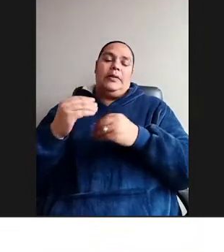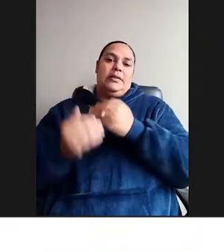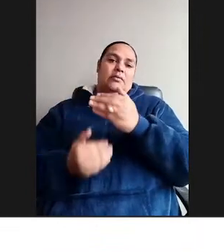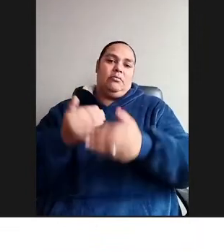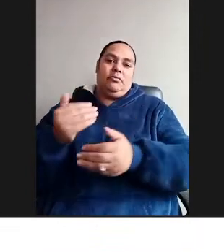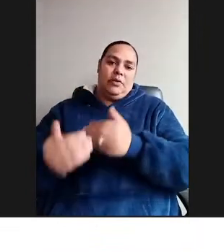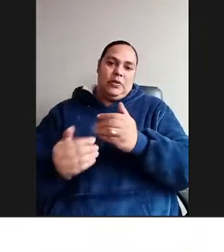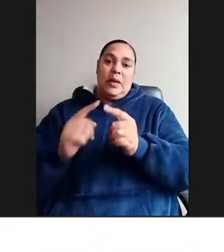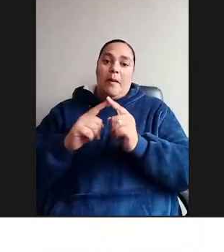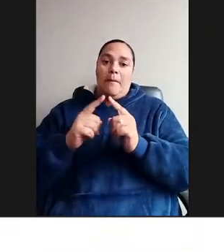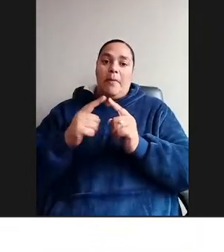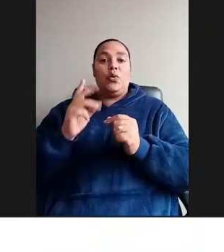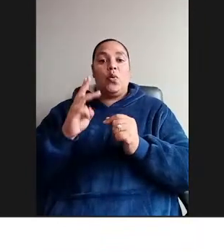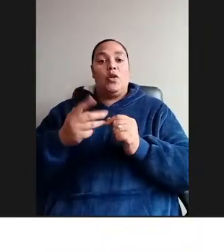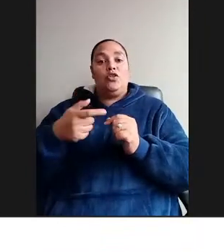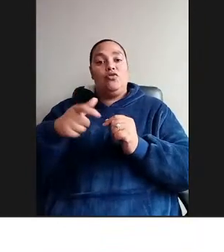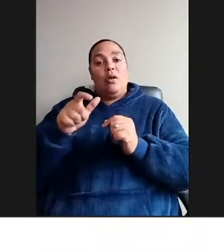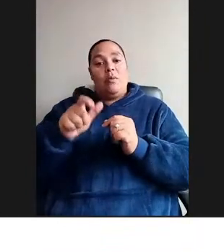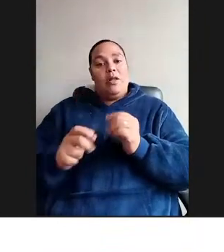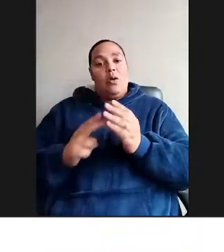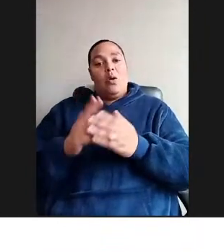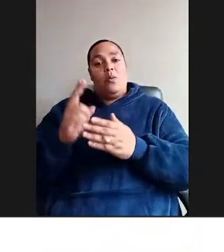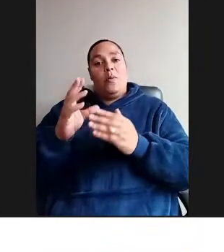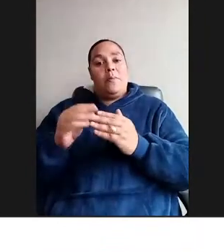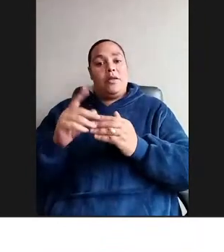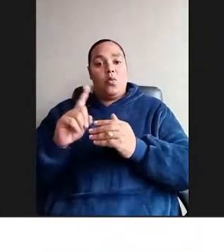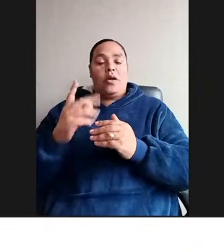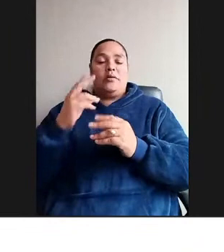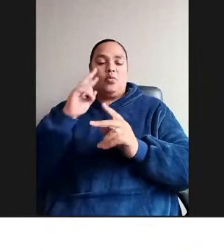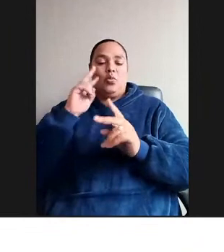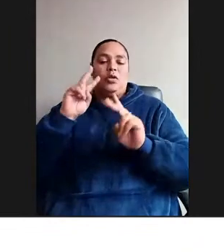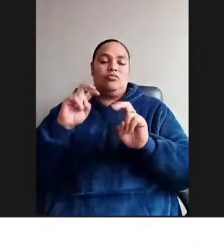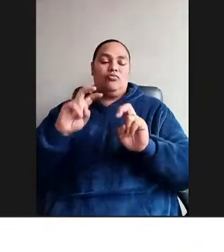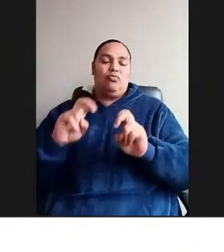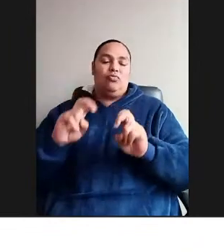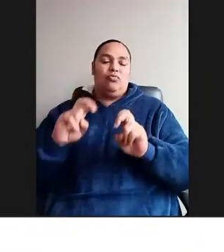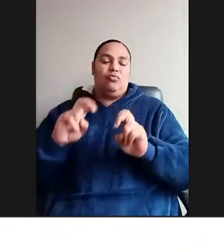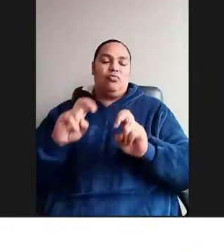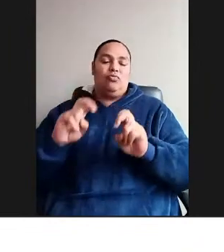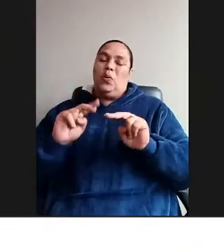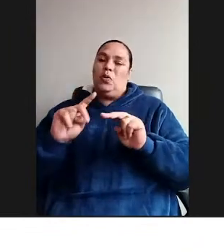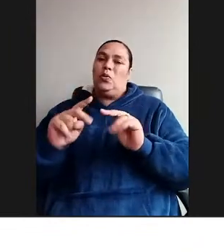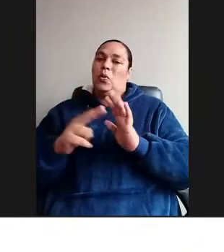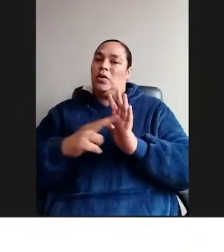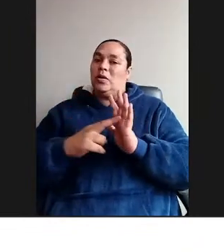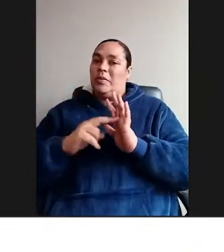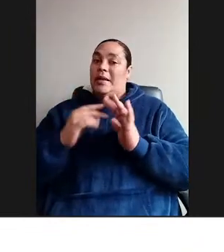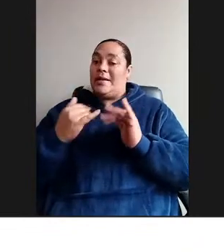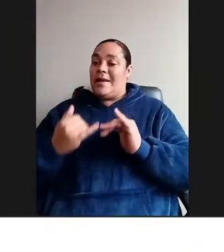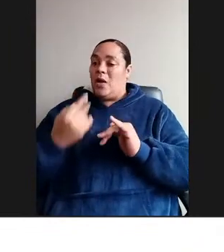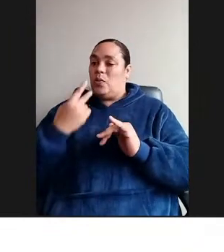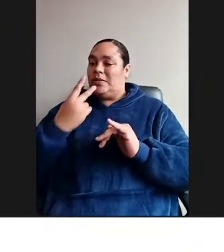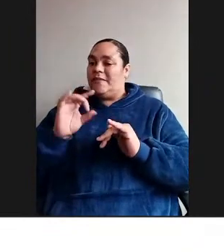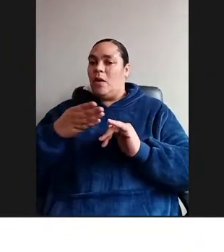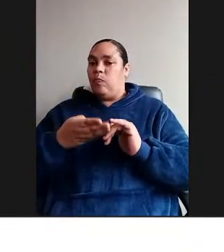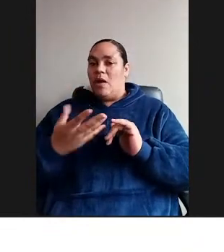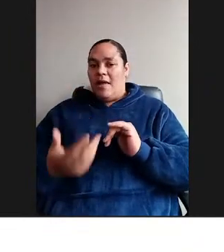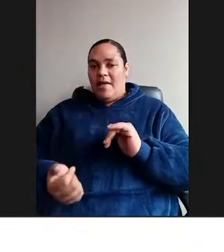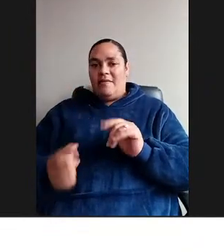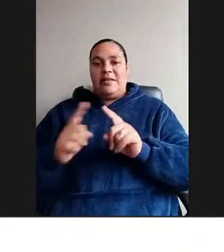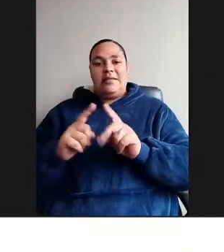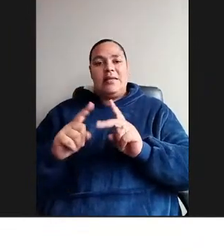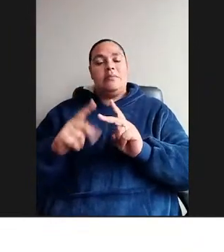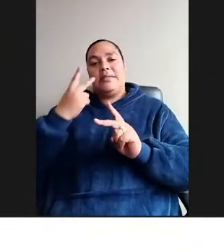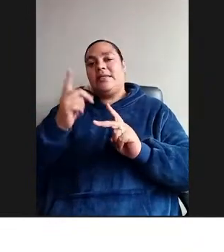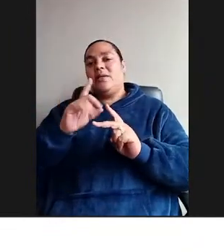be doing, Chairperson and honourable members, is having a look at the recommendations, see what we currently have in place, see what in terms of